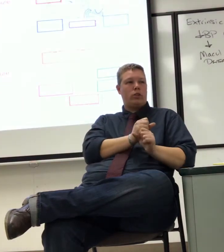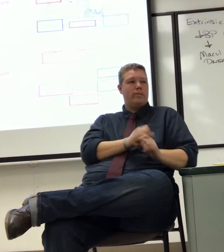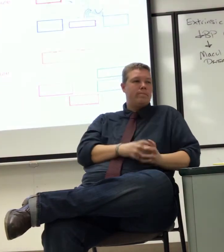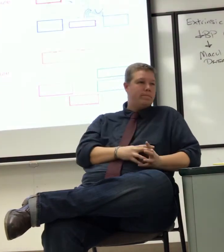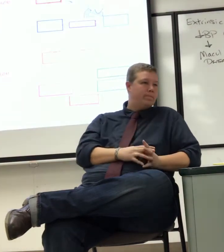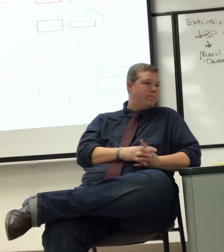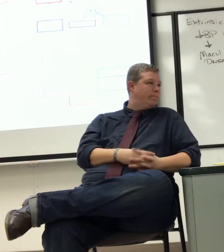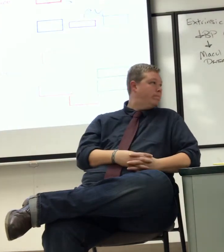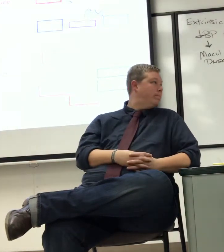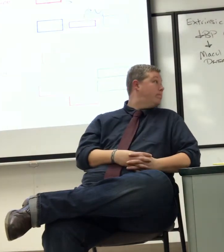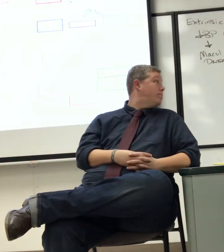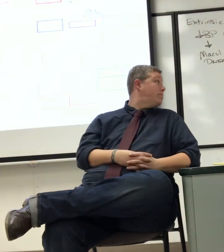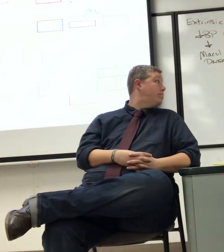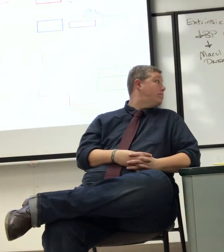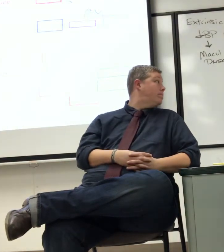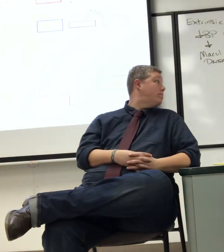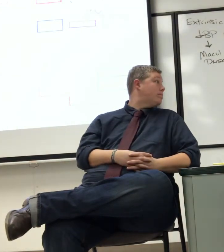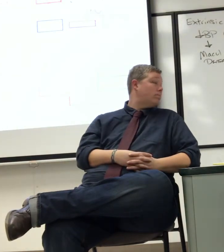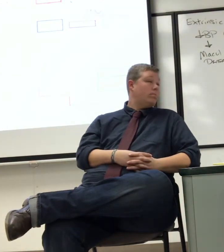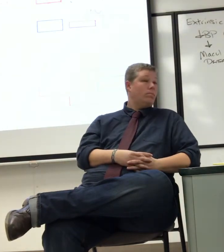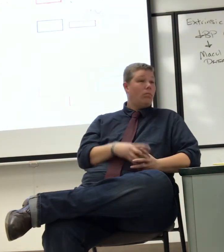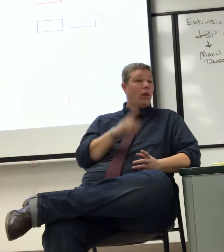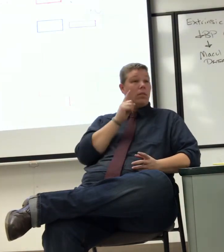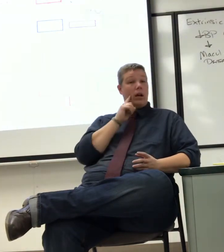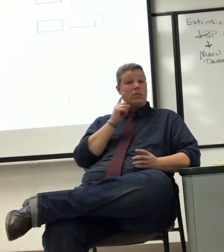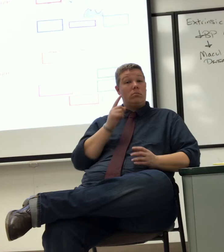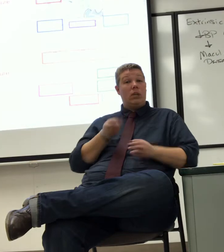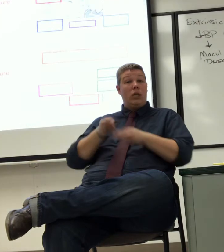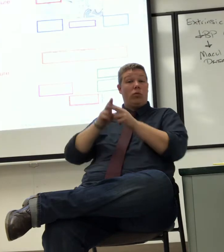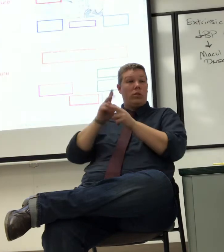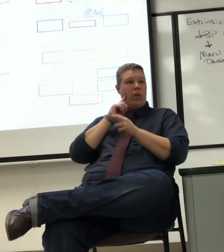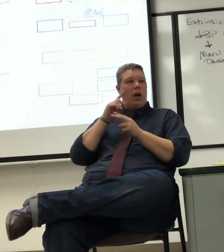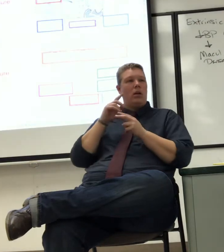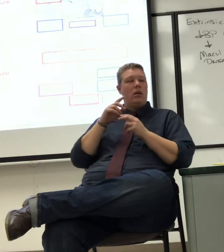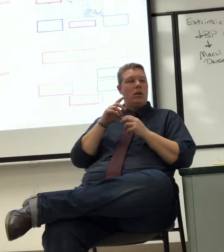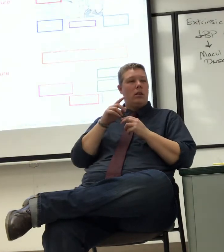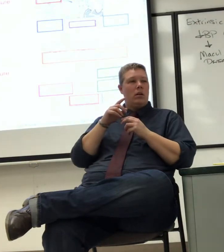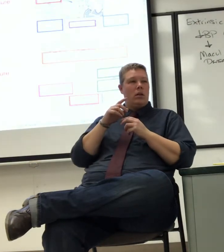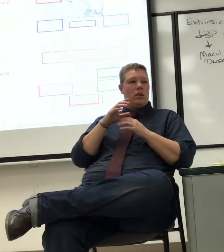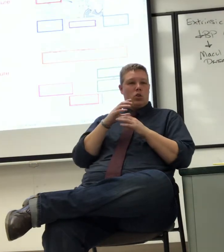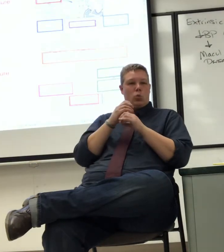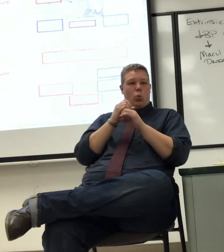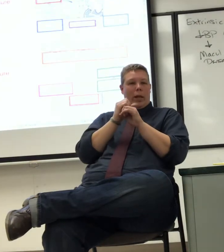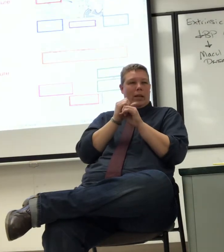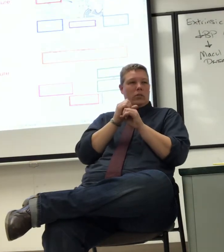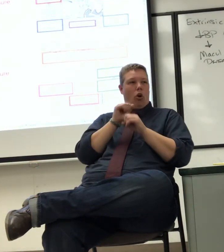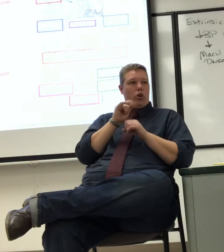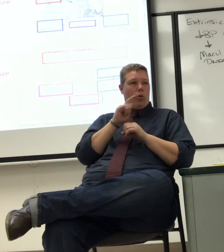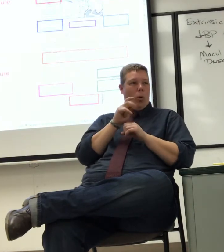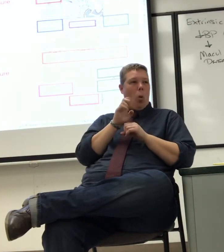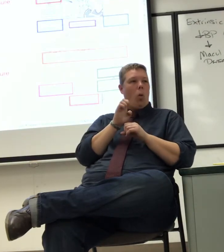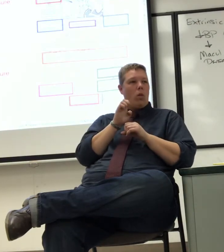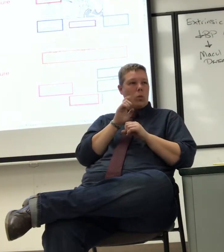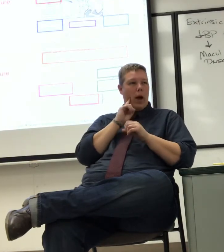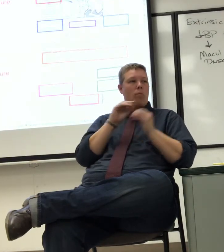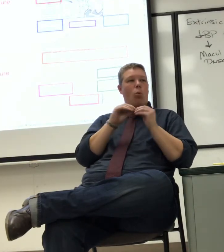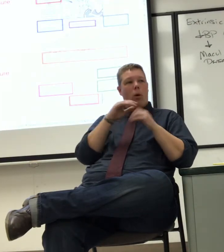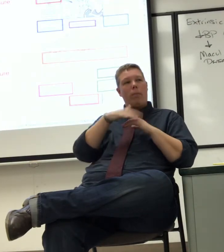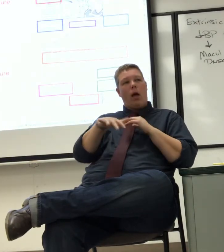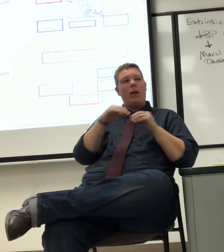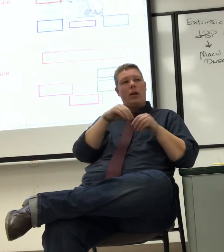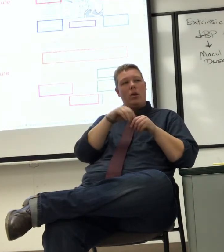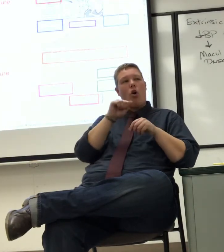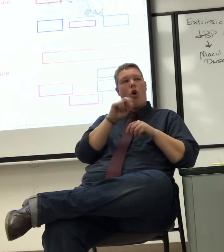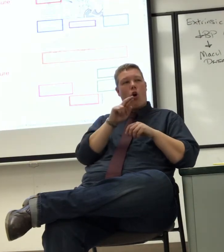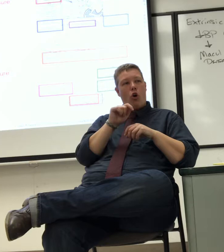That increases the peripheral resistance. That's another way. You just squeeze the arterioles to keep more blood in the arteries. Both of those increase